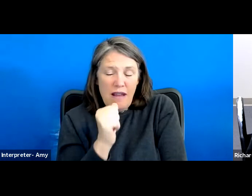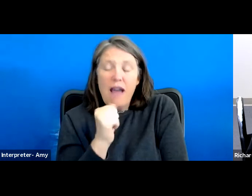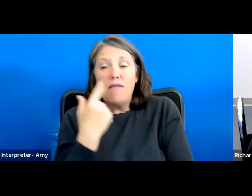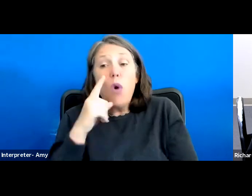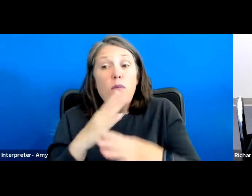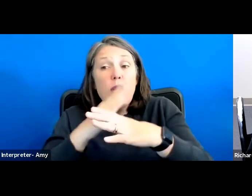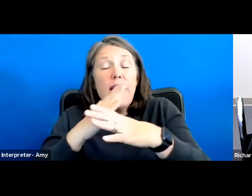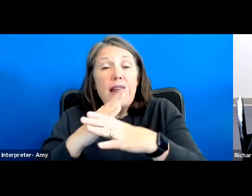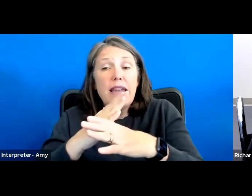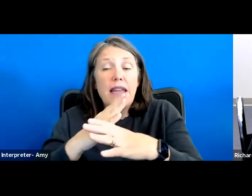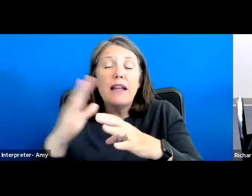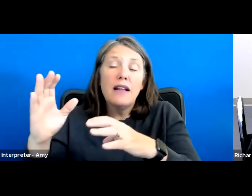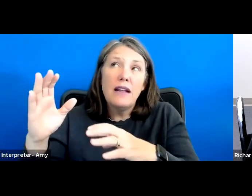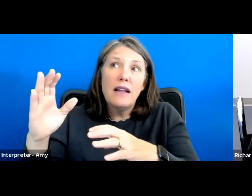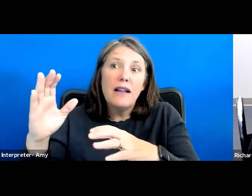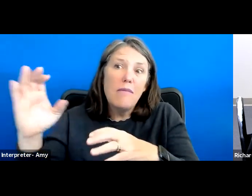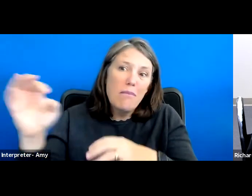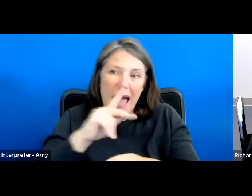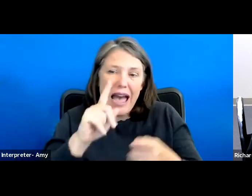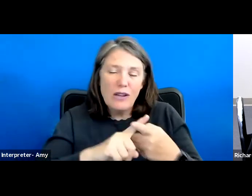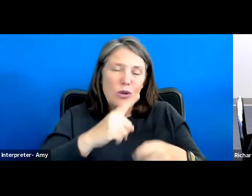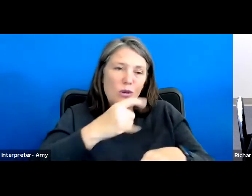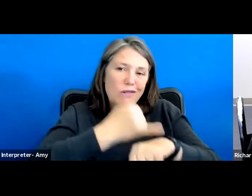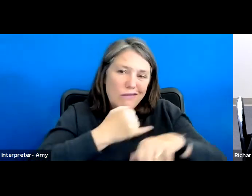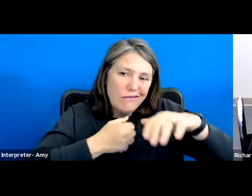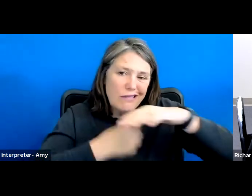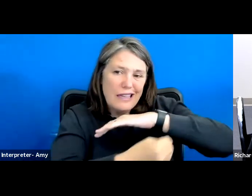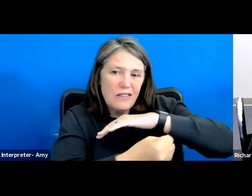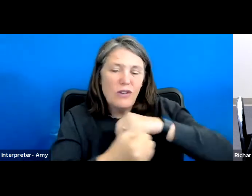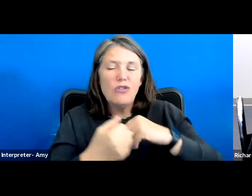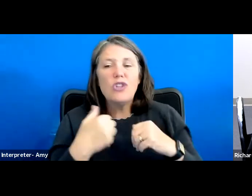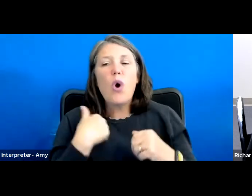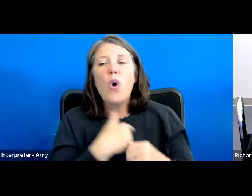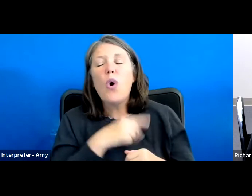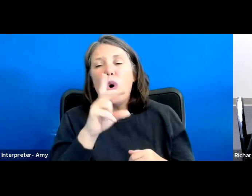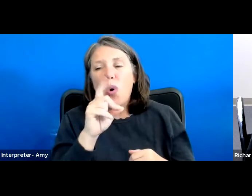preventing the return into the institution. So we do talk about,